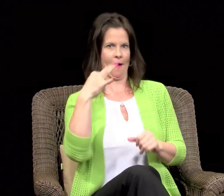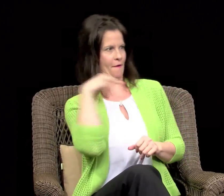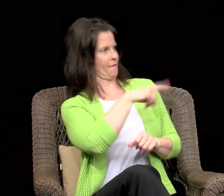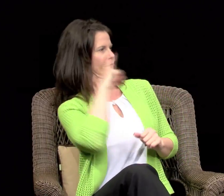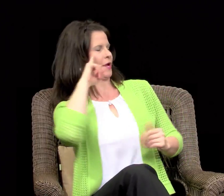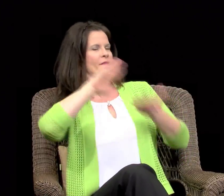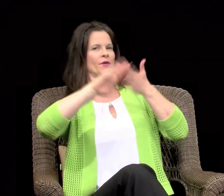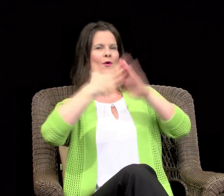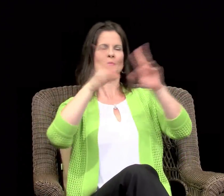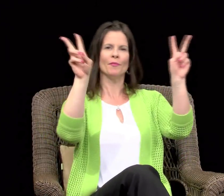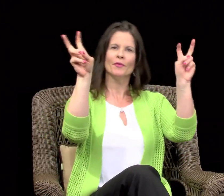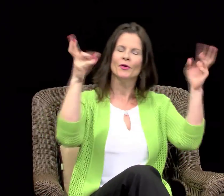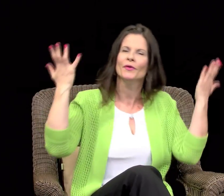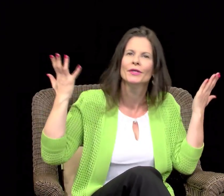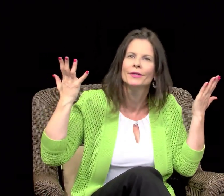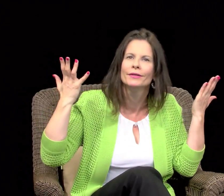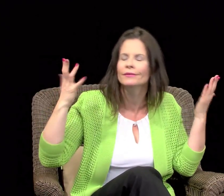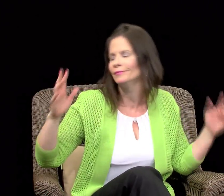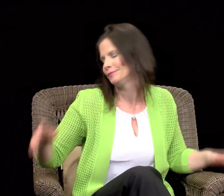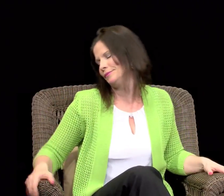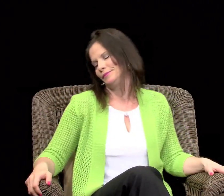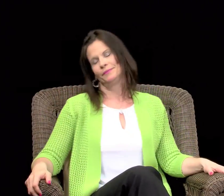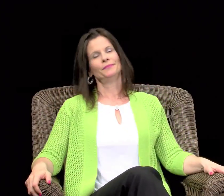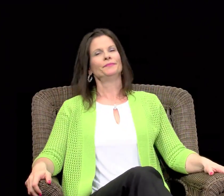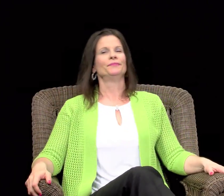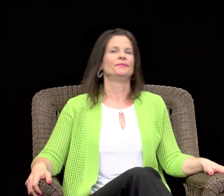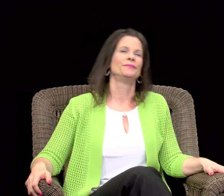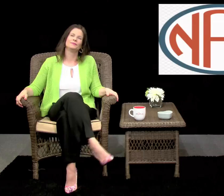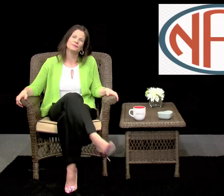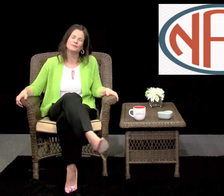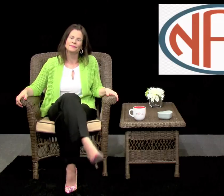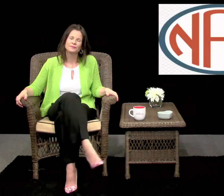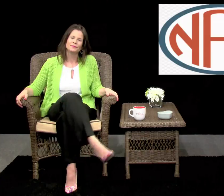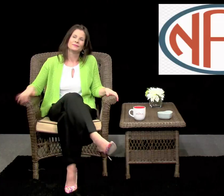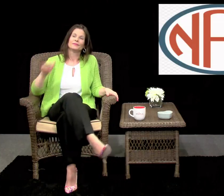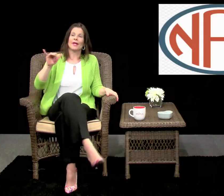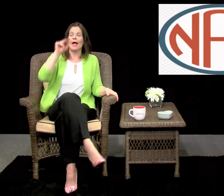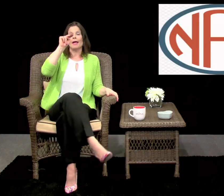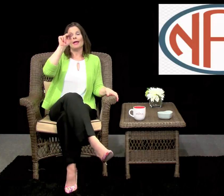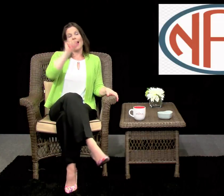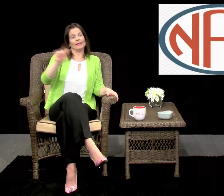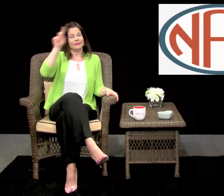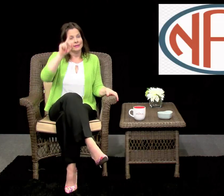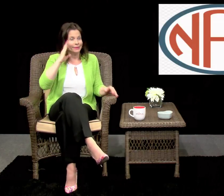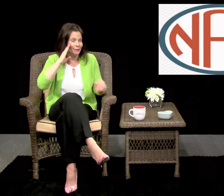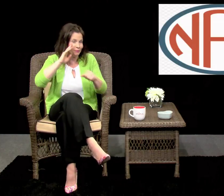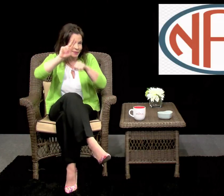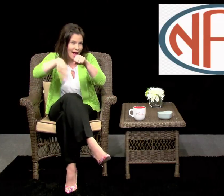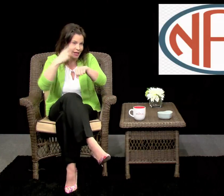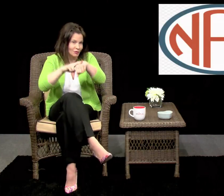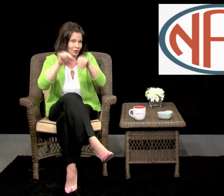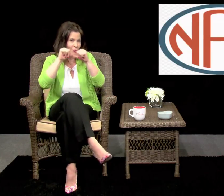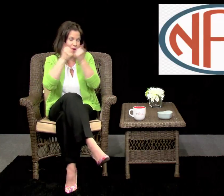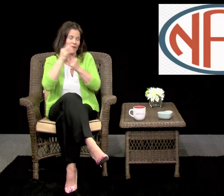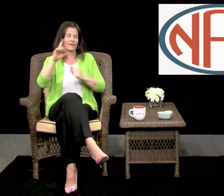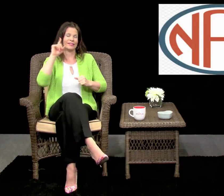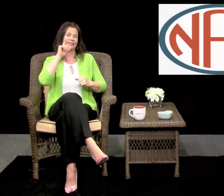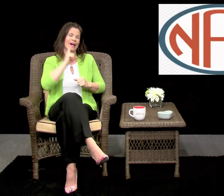Make a profit out of us? Make a profit out of deaf people? Mm-mm. And NAD, you know,